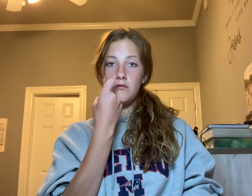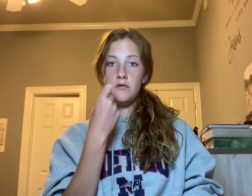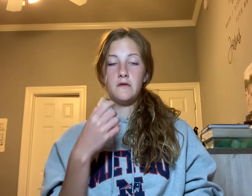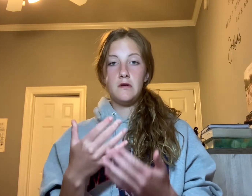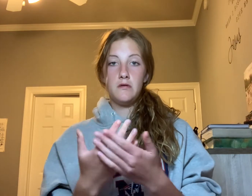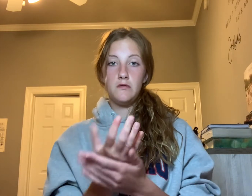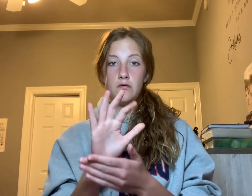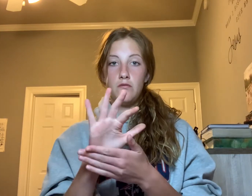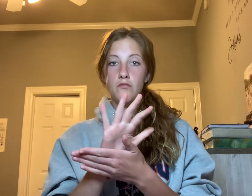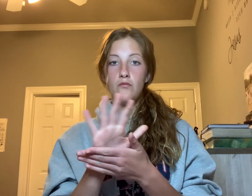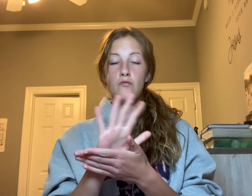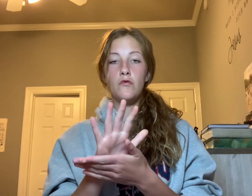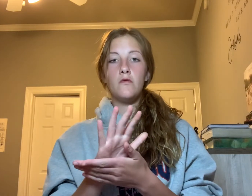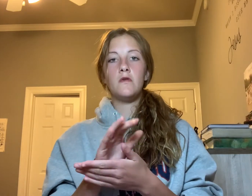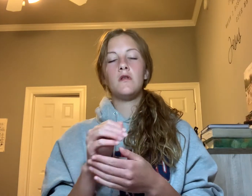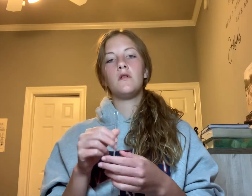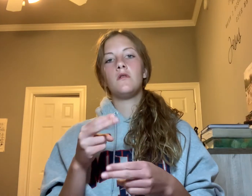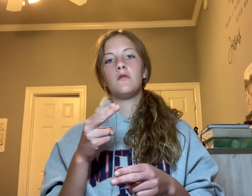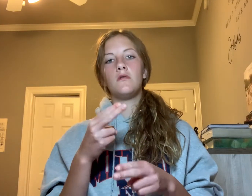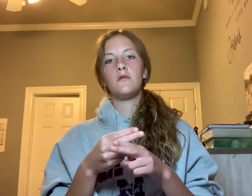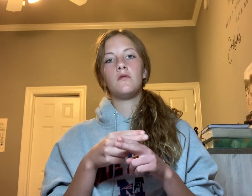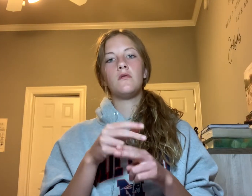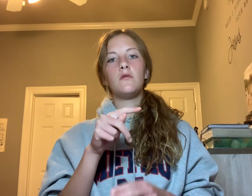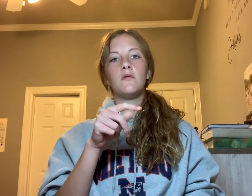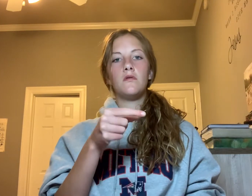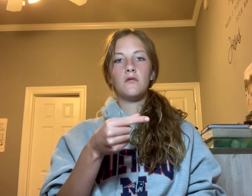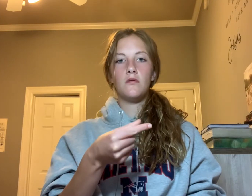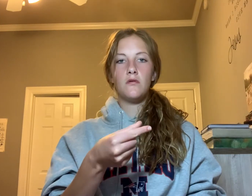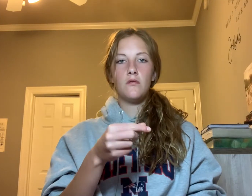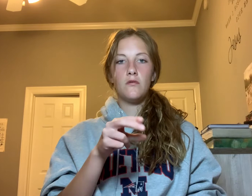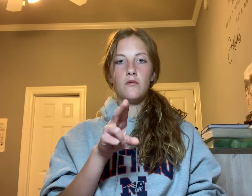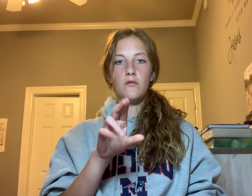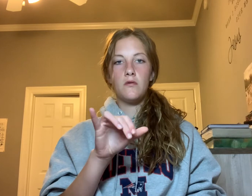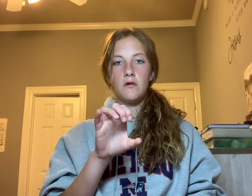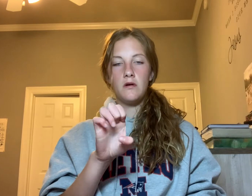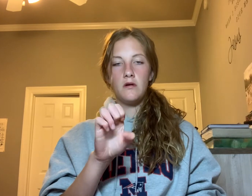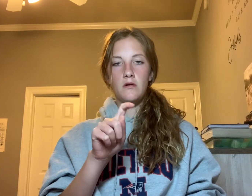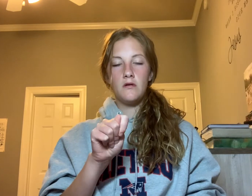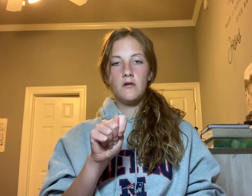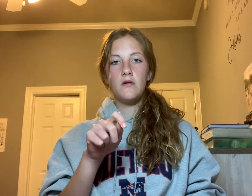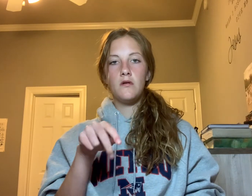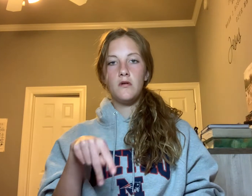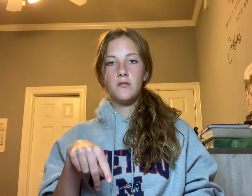Recently, a new film is coming out that is named The Quiet Place 2.